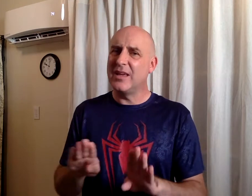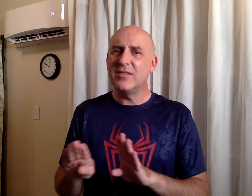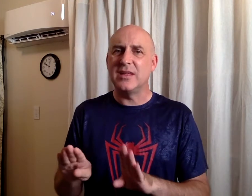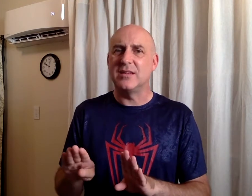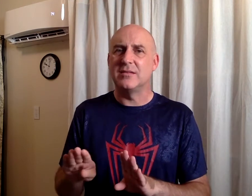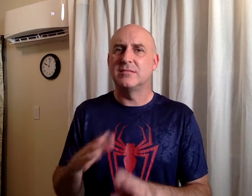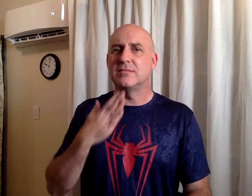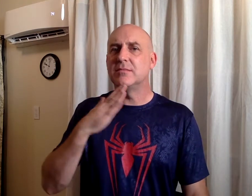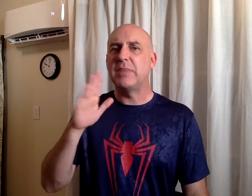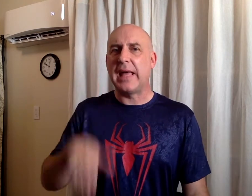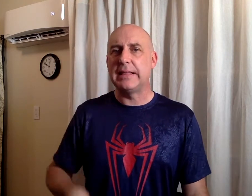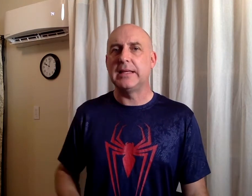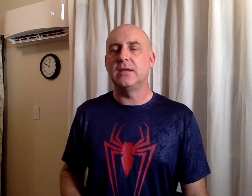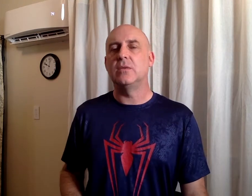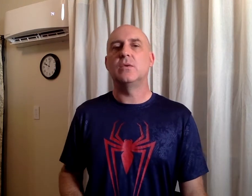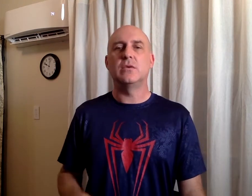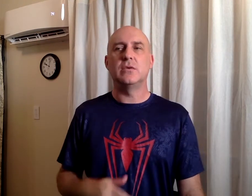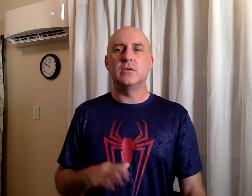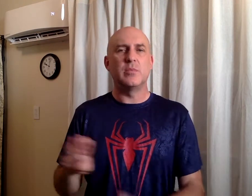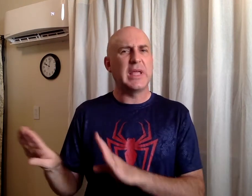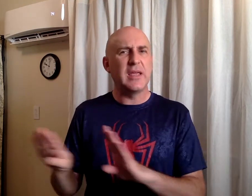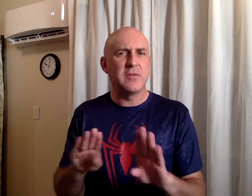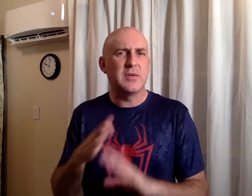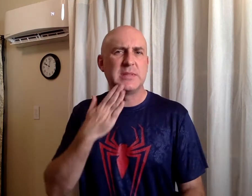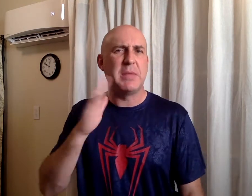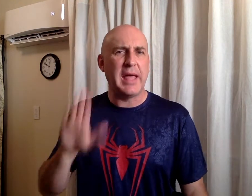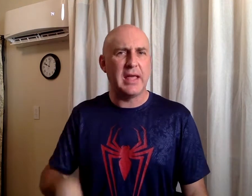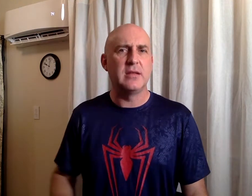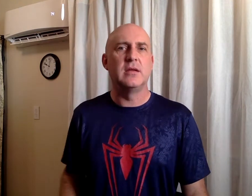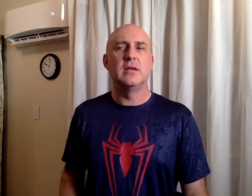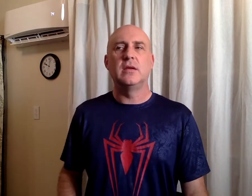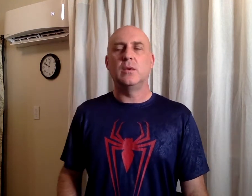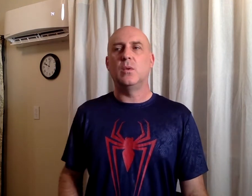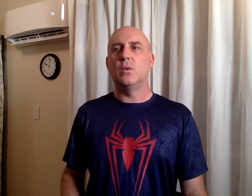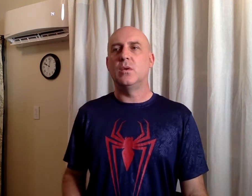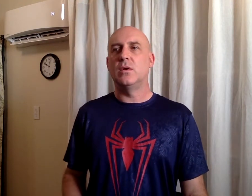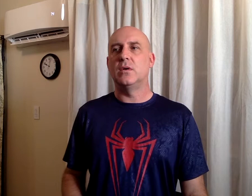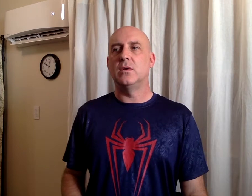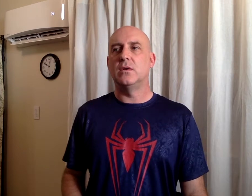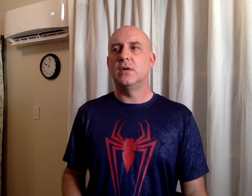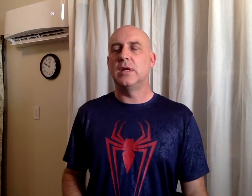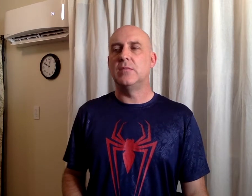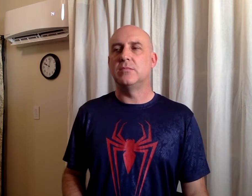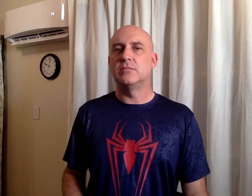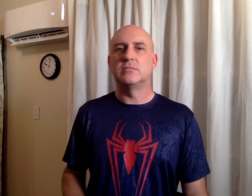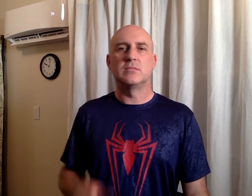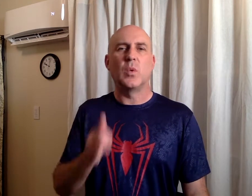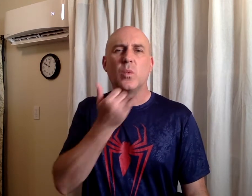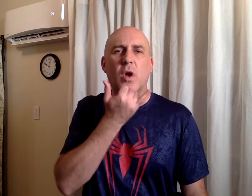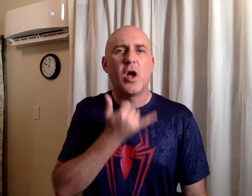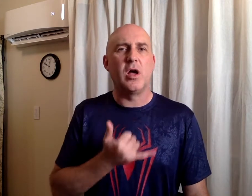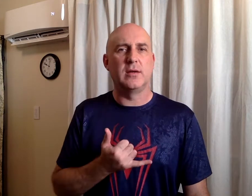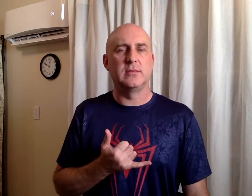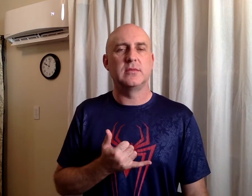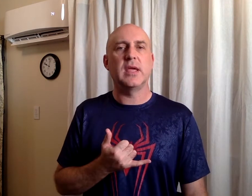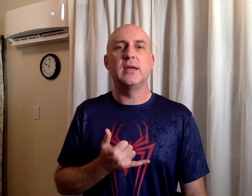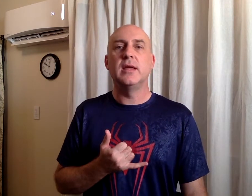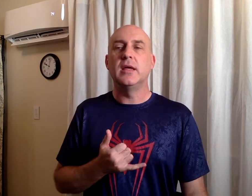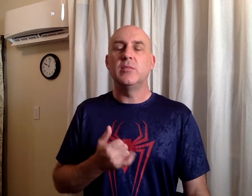behaving badly, or your behavior is bad, or wrong, okay? But